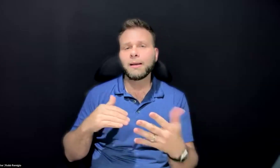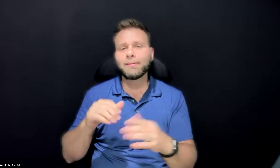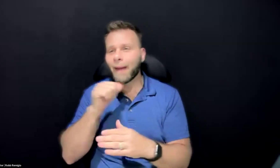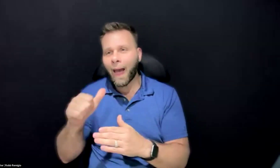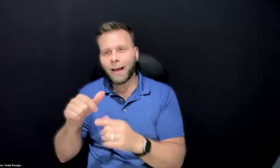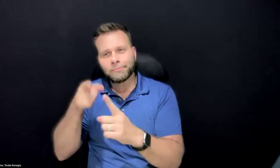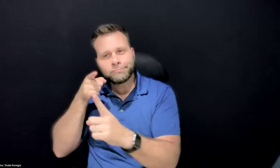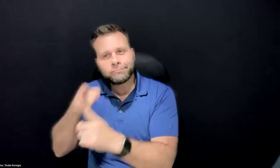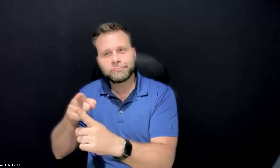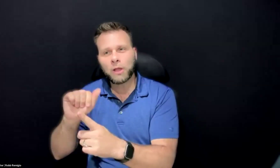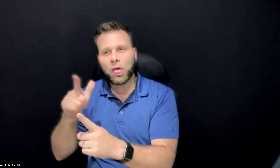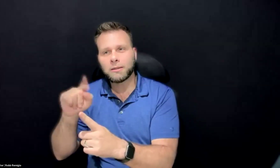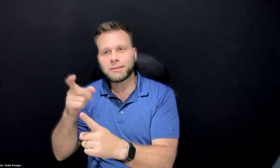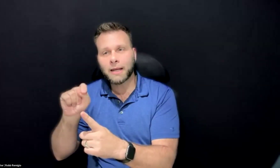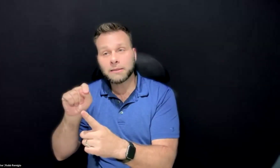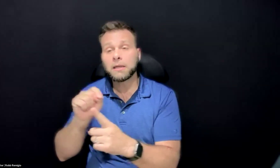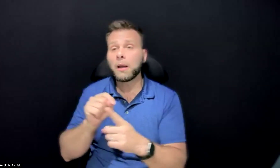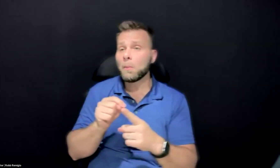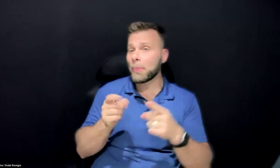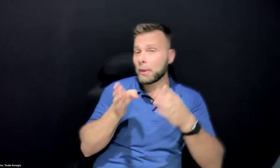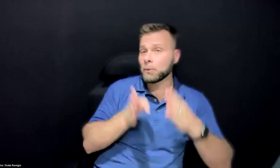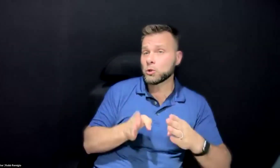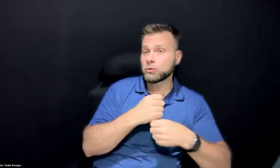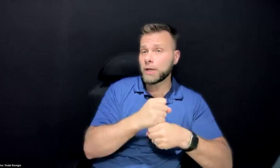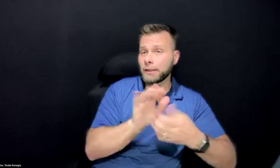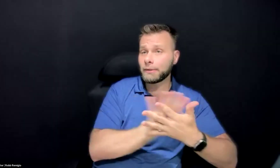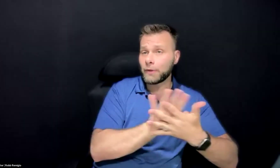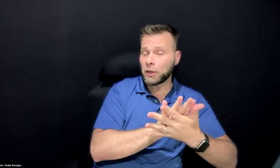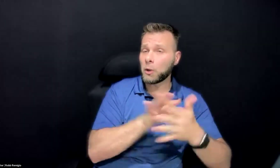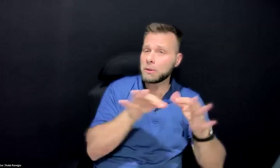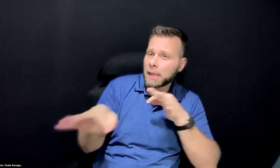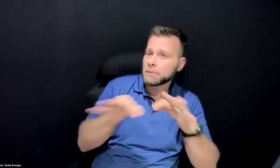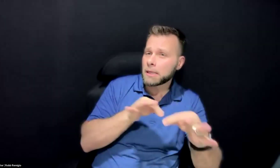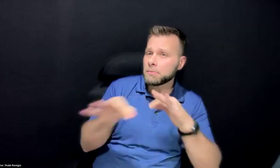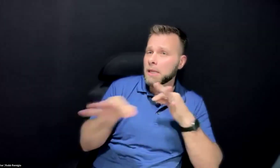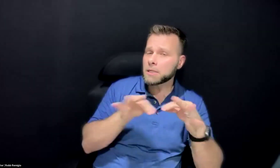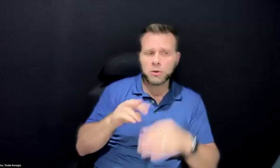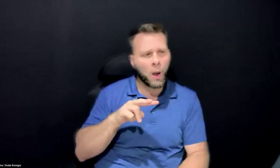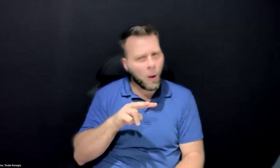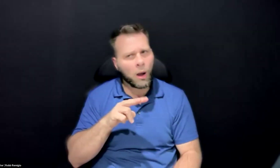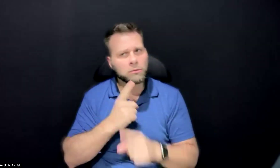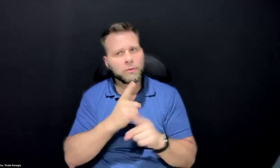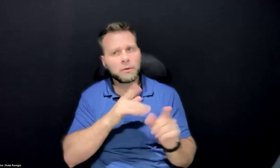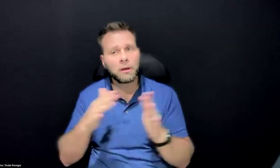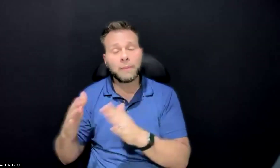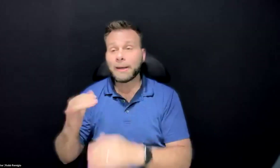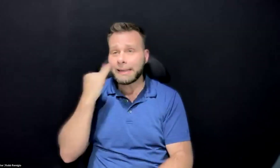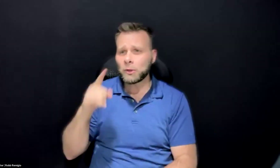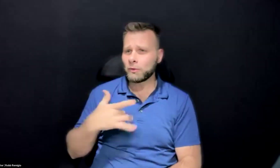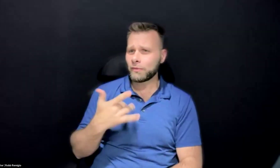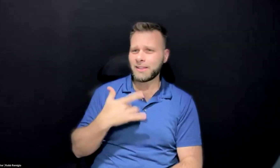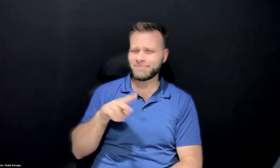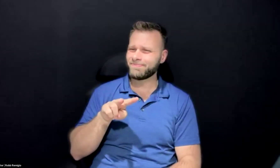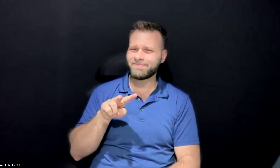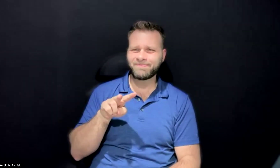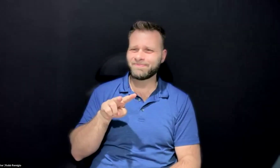is giving you a good idea of what's going on. And I would think if you have any doubts yourself, well, just close your eyes and listen and